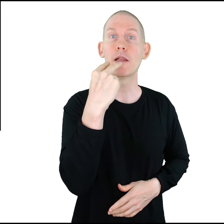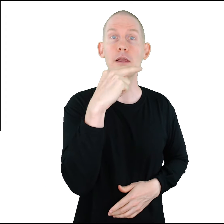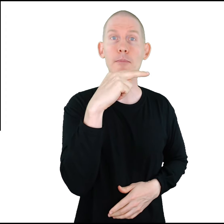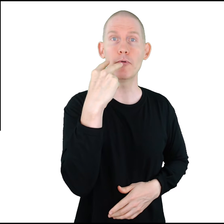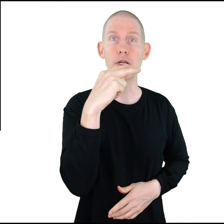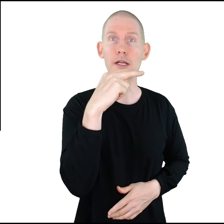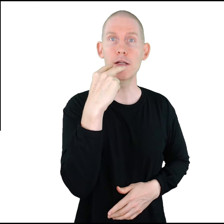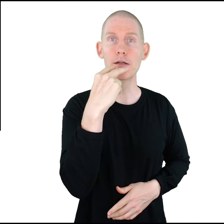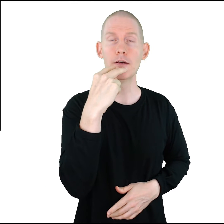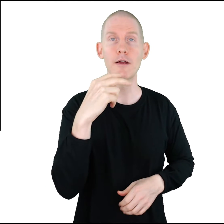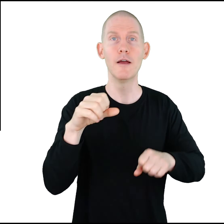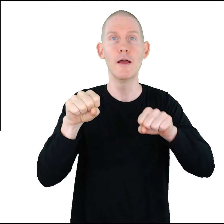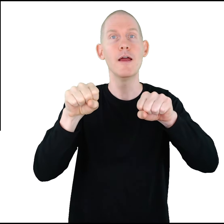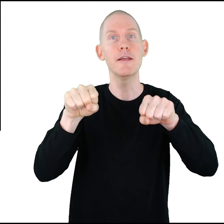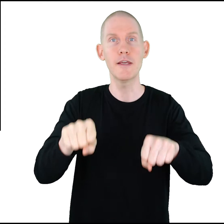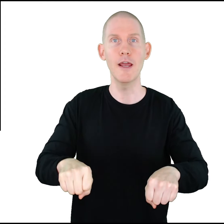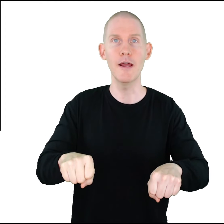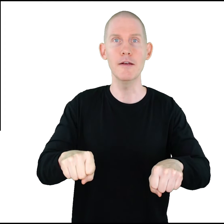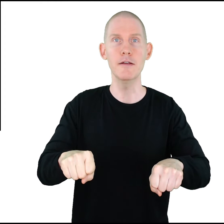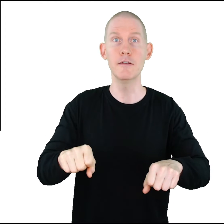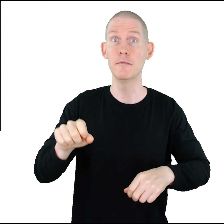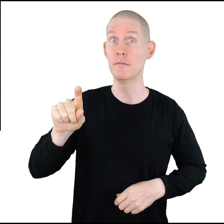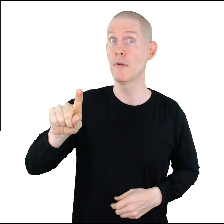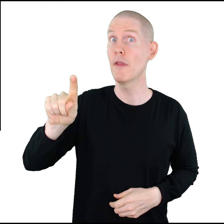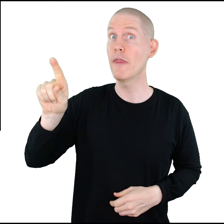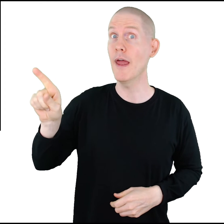Lip read. Can. They.